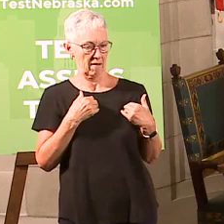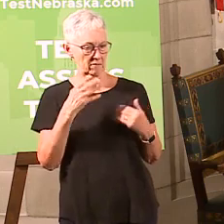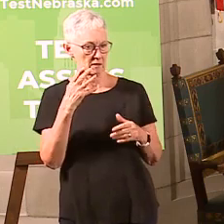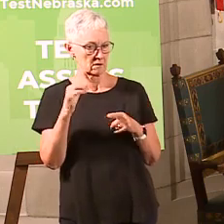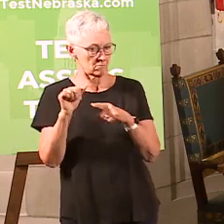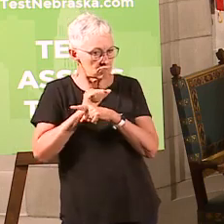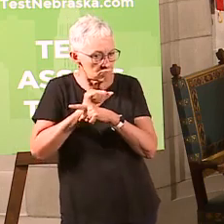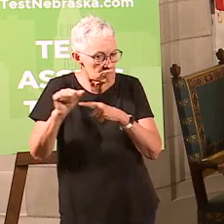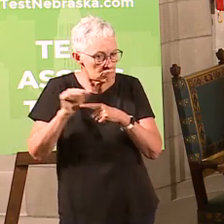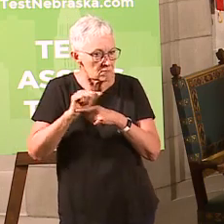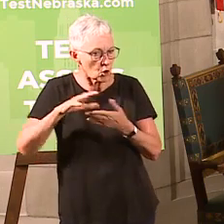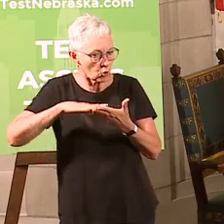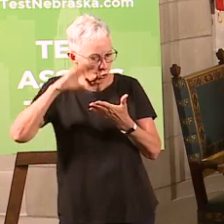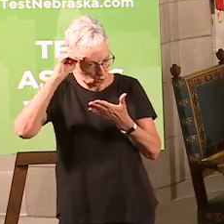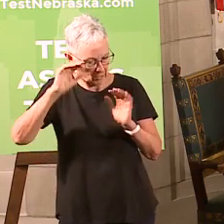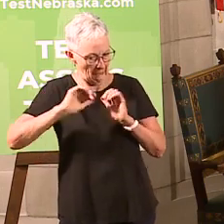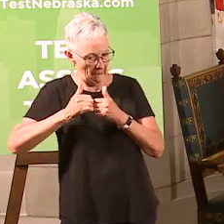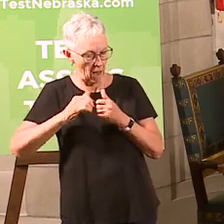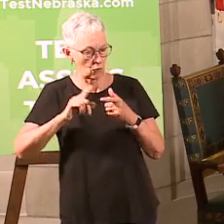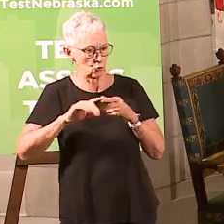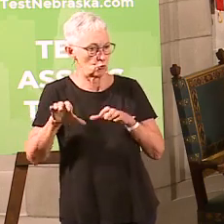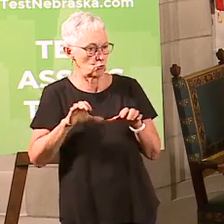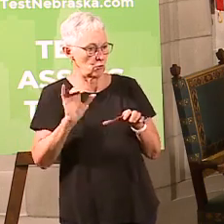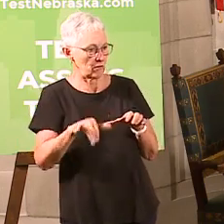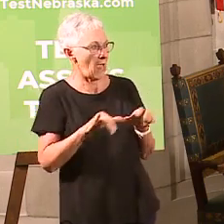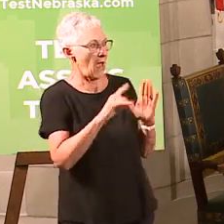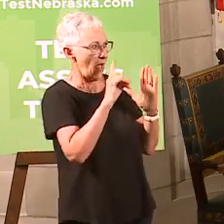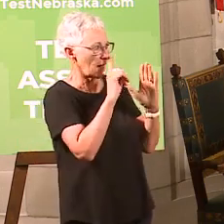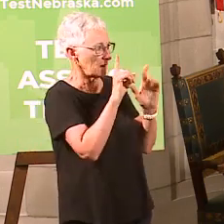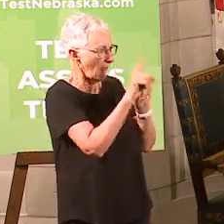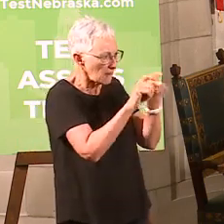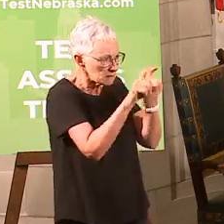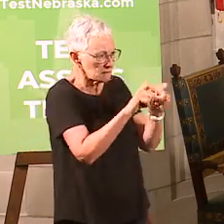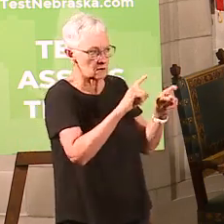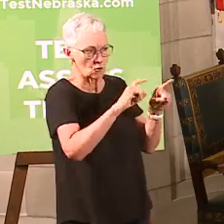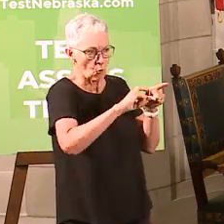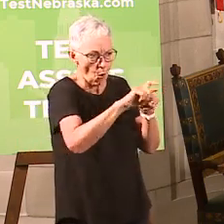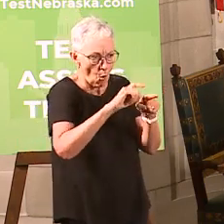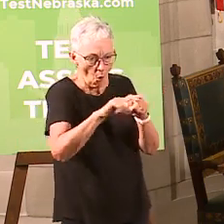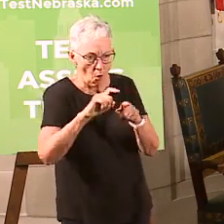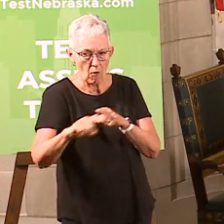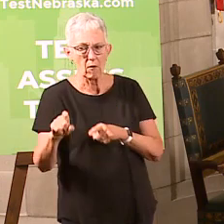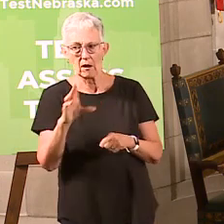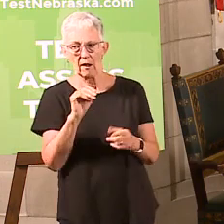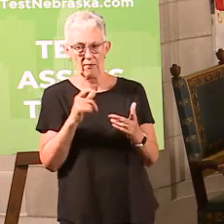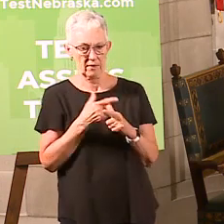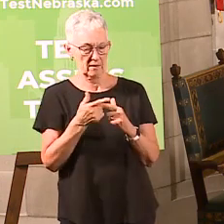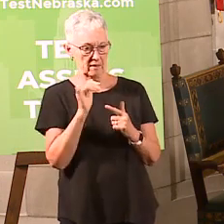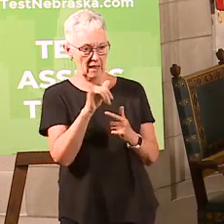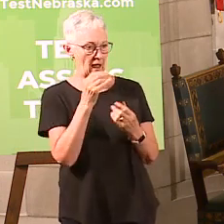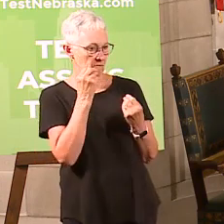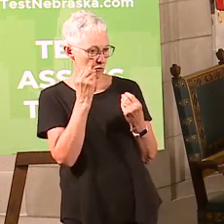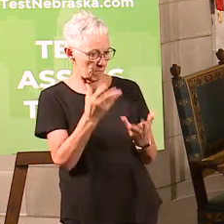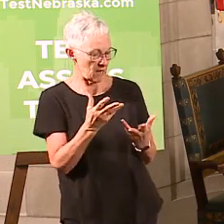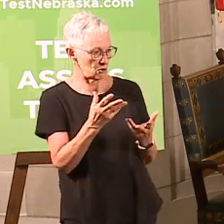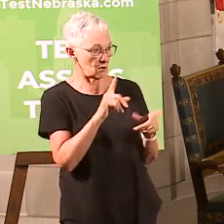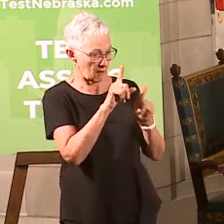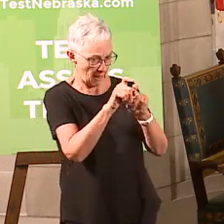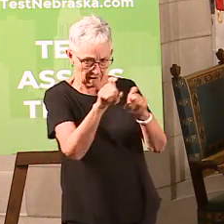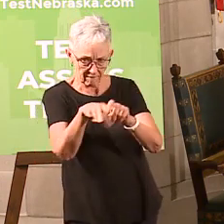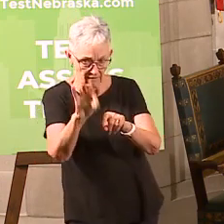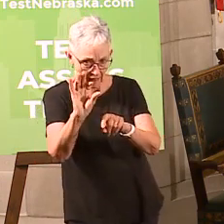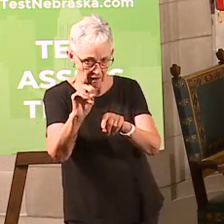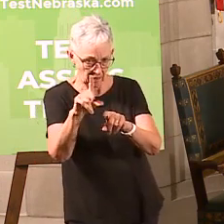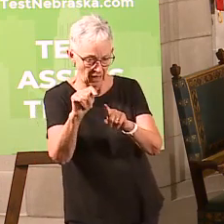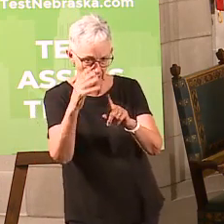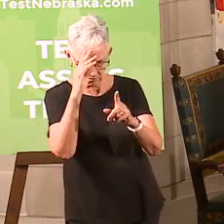other additional improvements we want to continue to make as far as making sure we're getting the data back to public health directors as fast as possible and that sort of thing. So we've